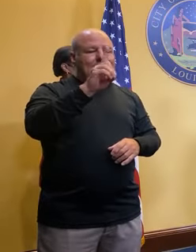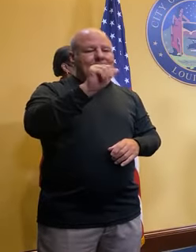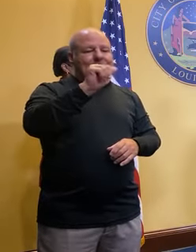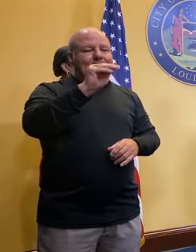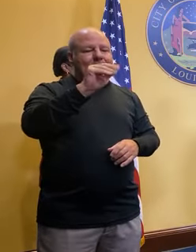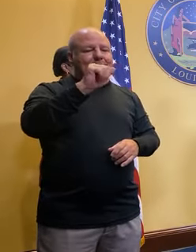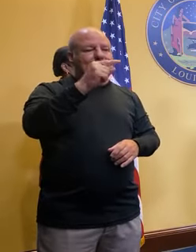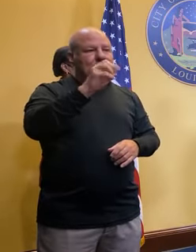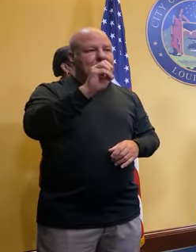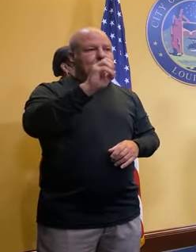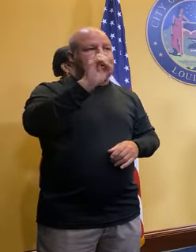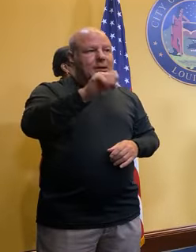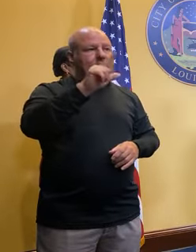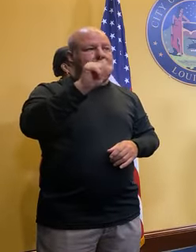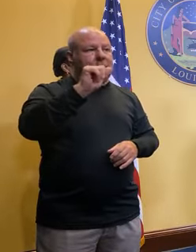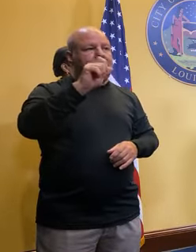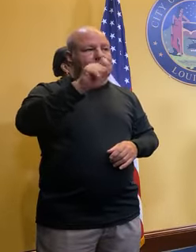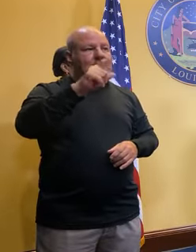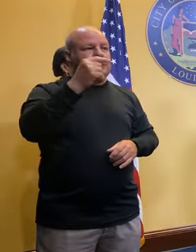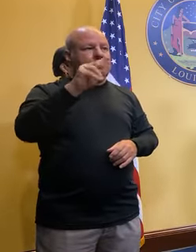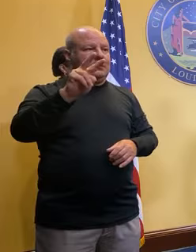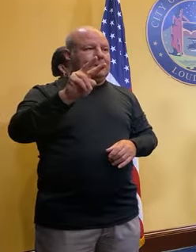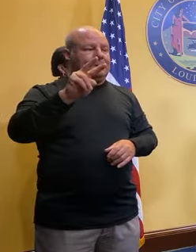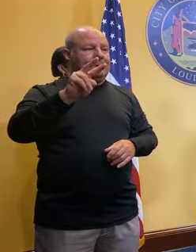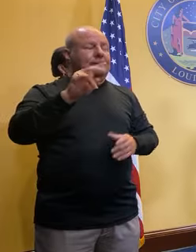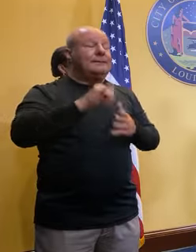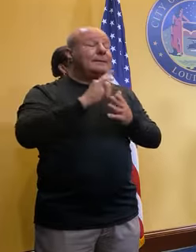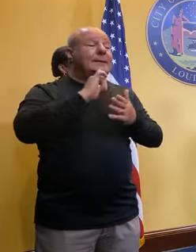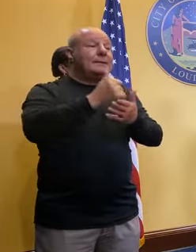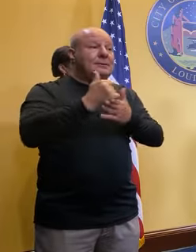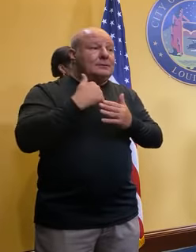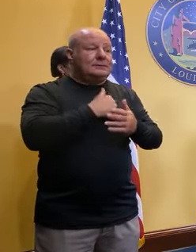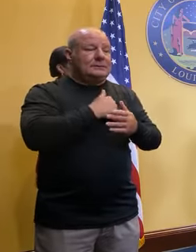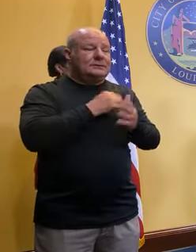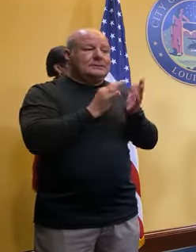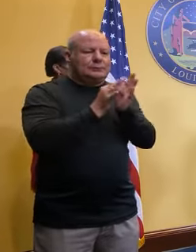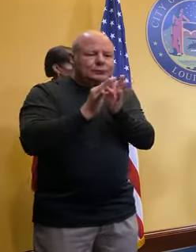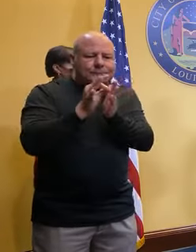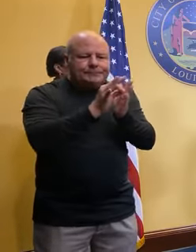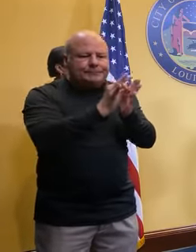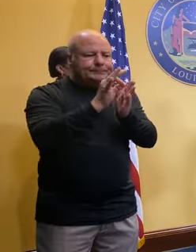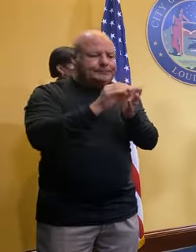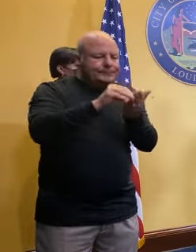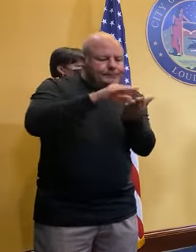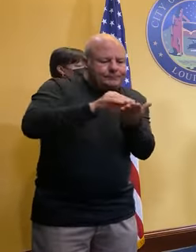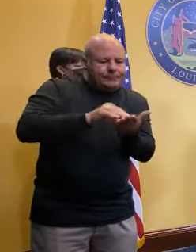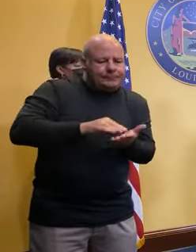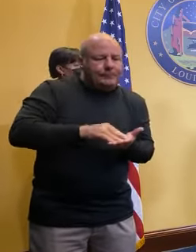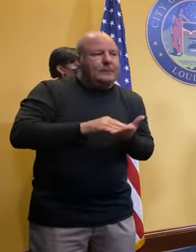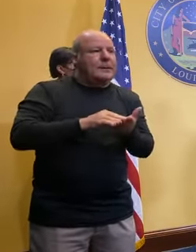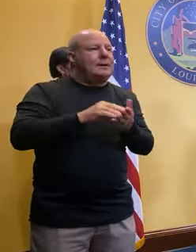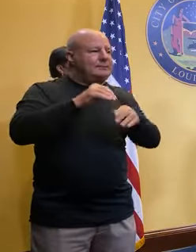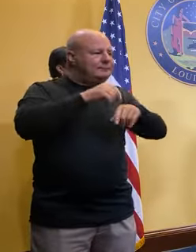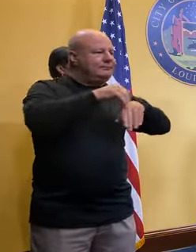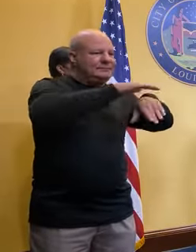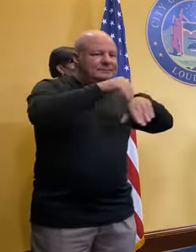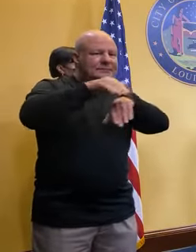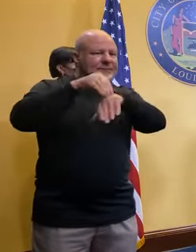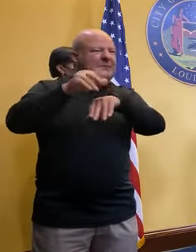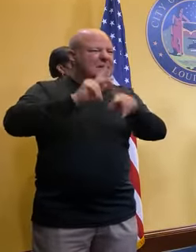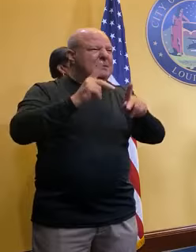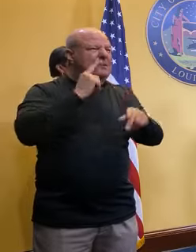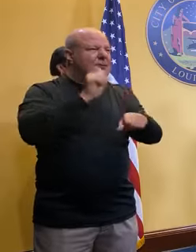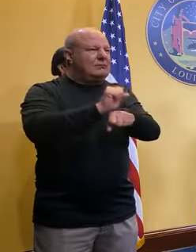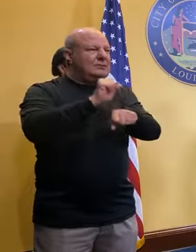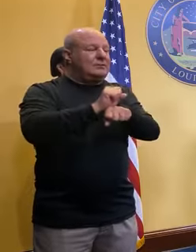doesn't, this helps us track and get some of these things out and noticed. But as a homeowner